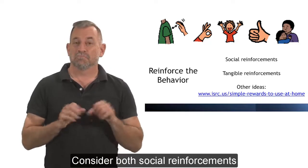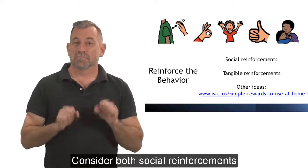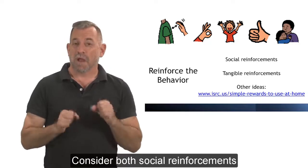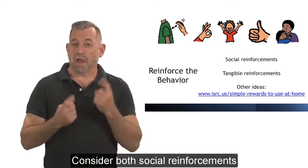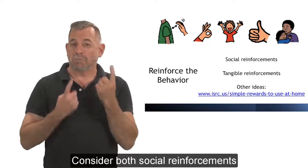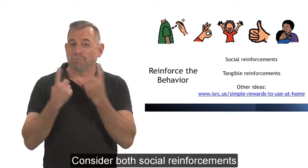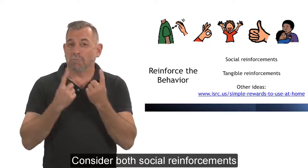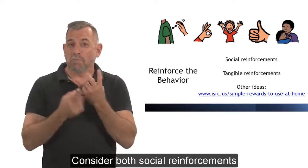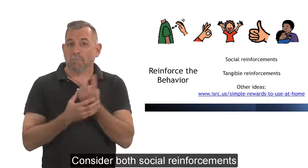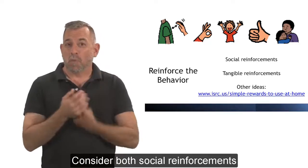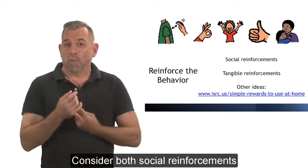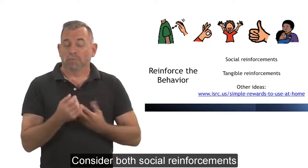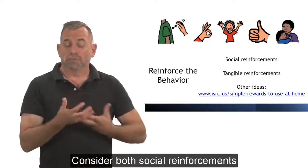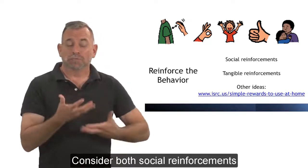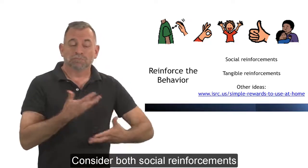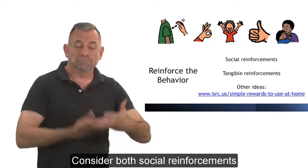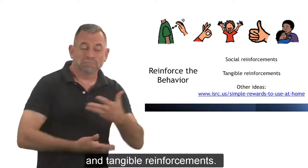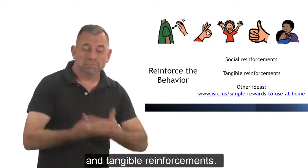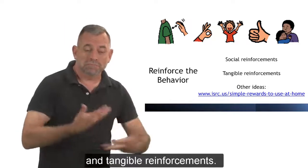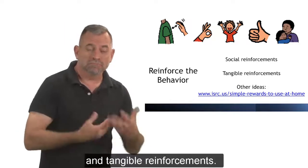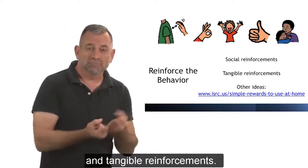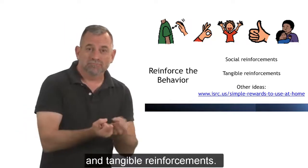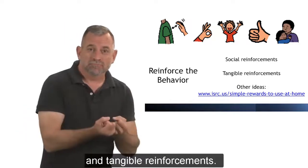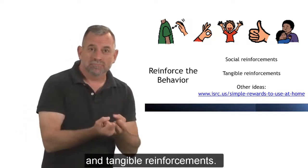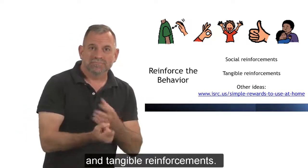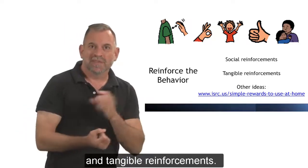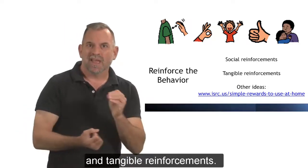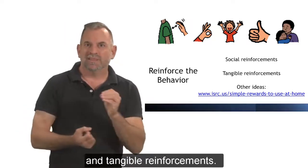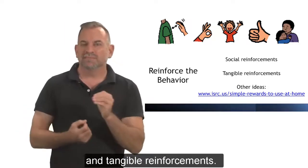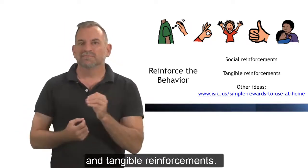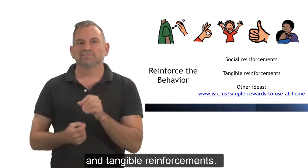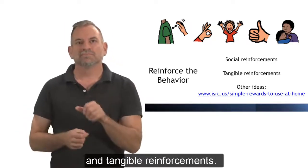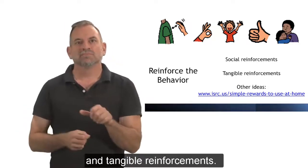Consider both social reinforcements and tangible reinforcements.